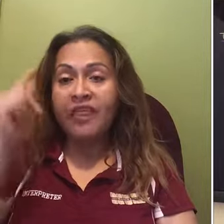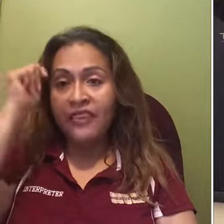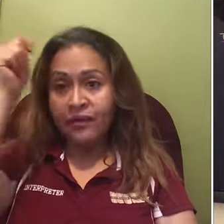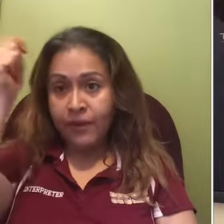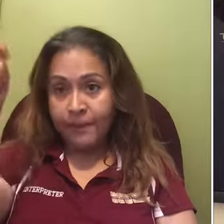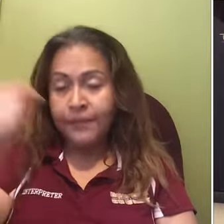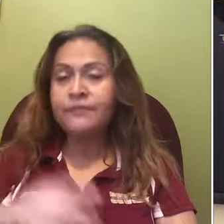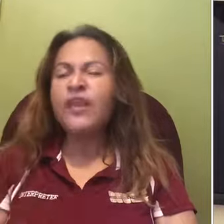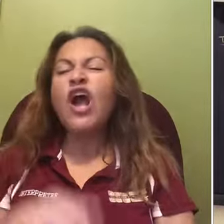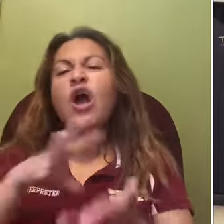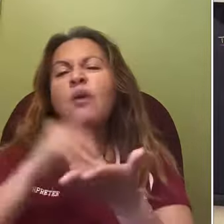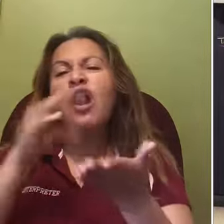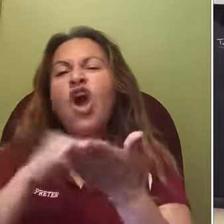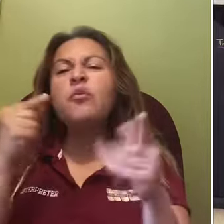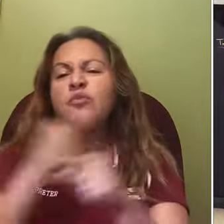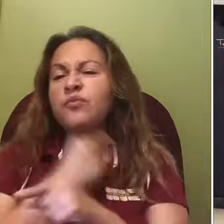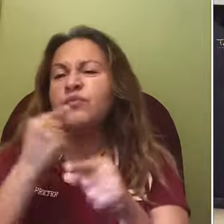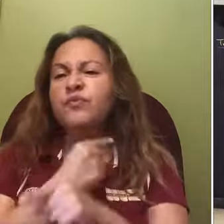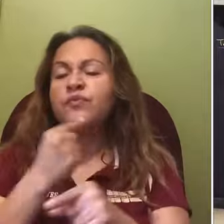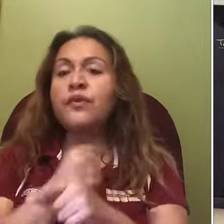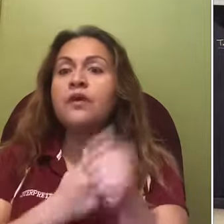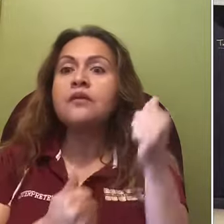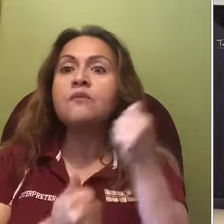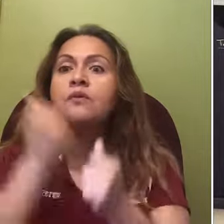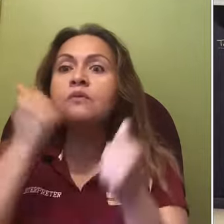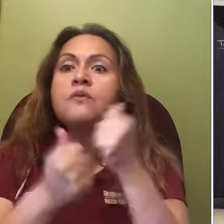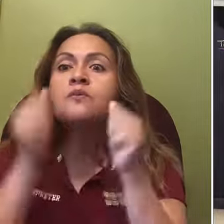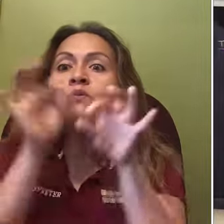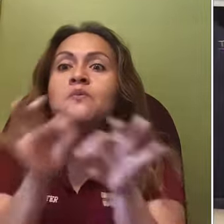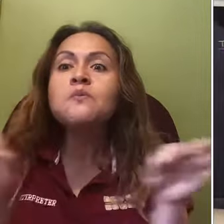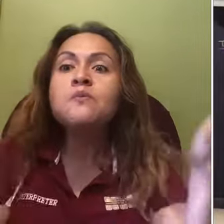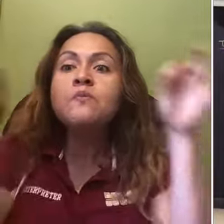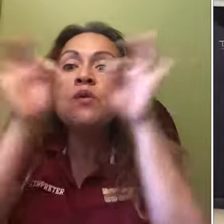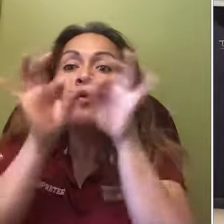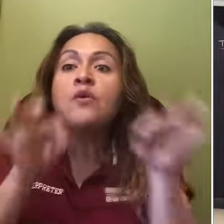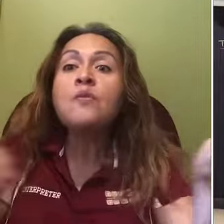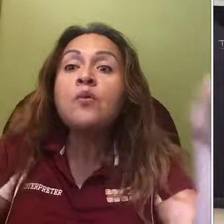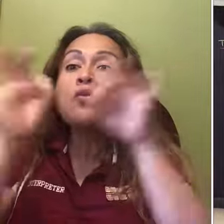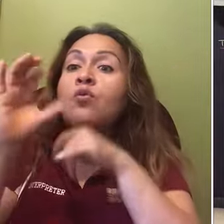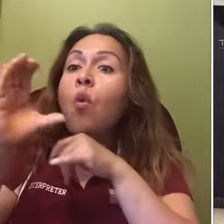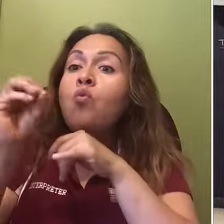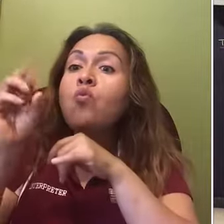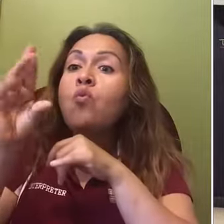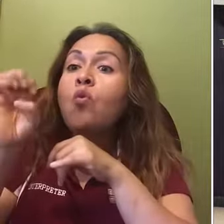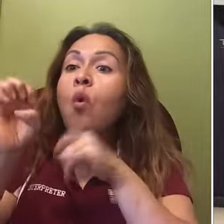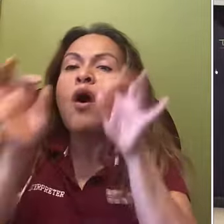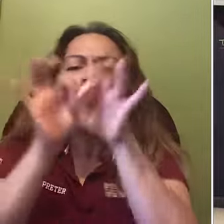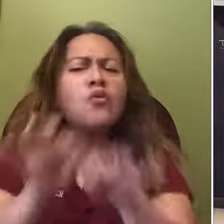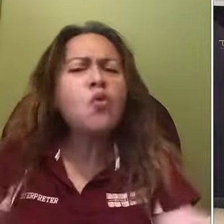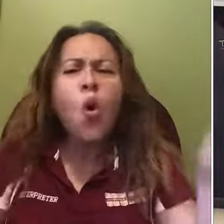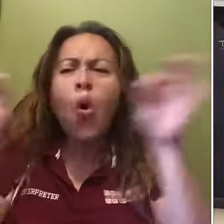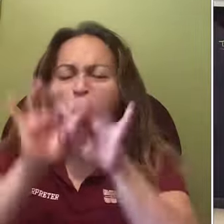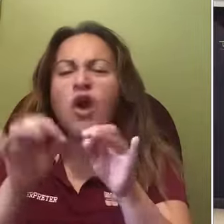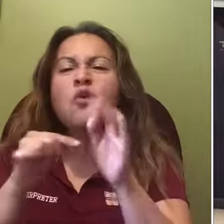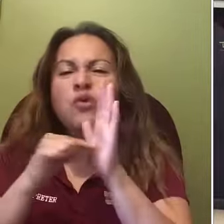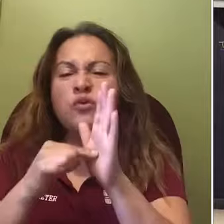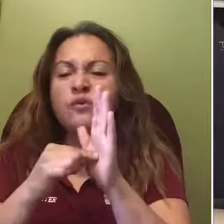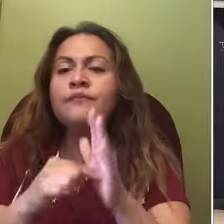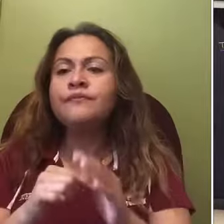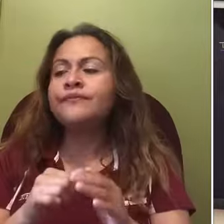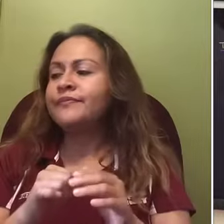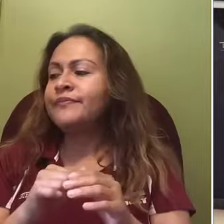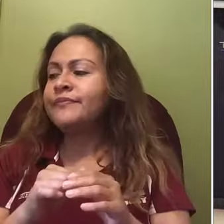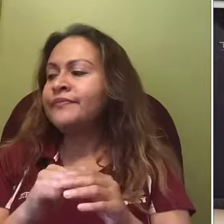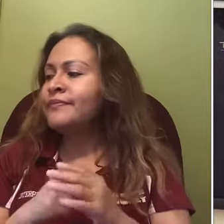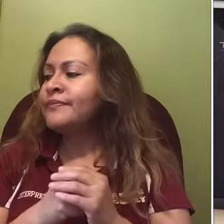So the core functions of trigonometry, we're going to learn a little bit more about what these functions mean. There is the